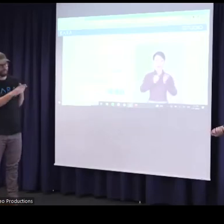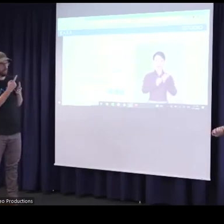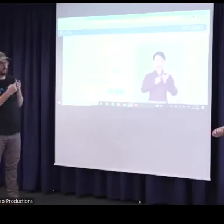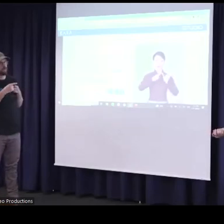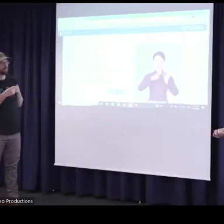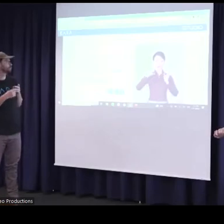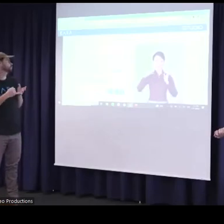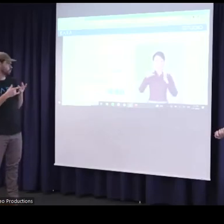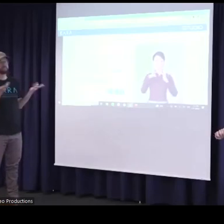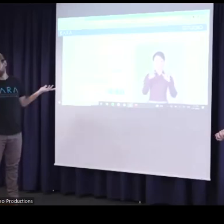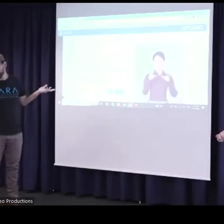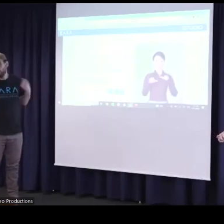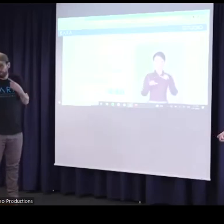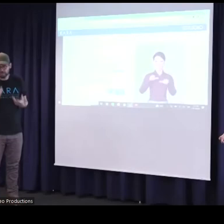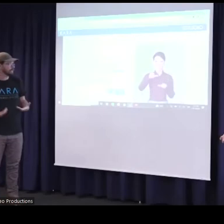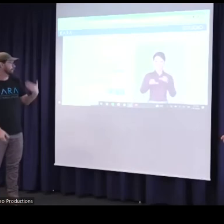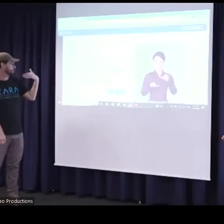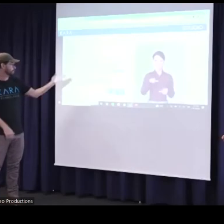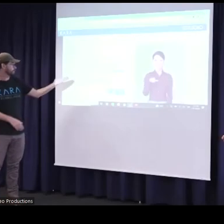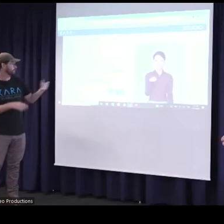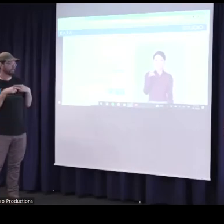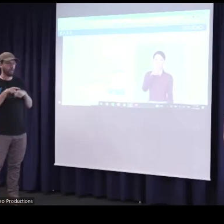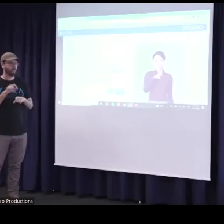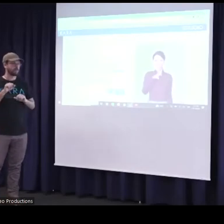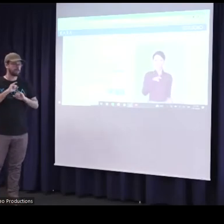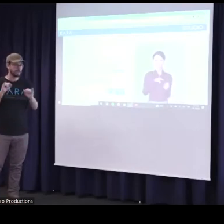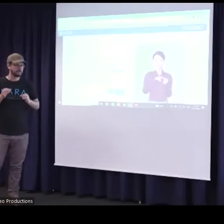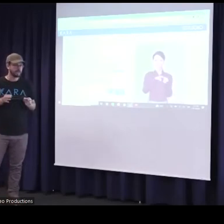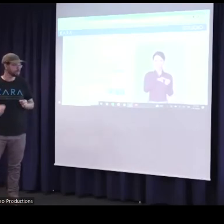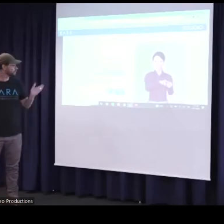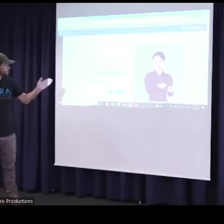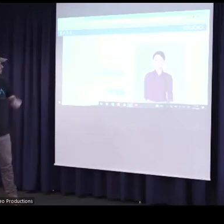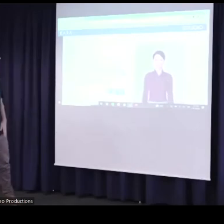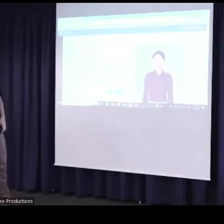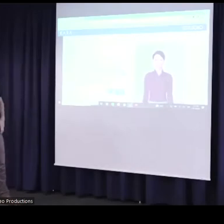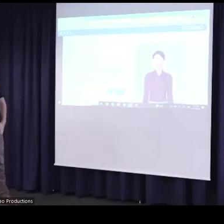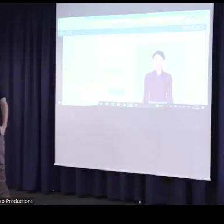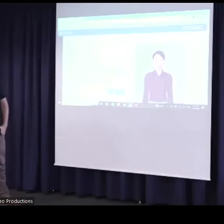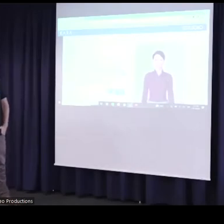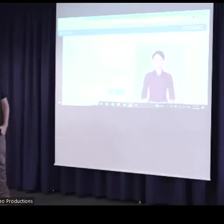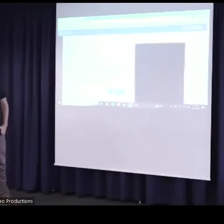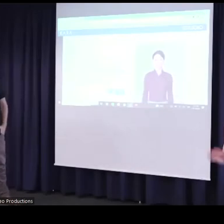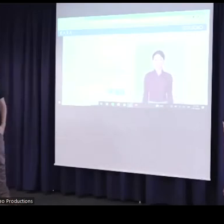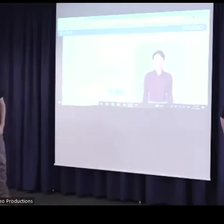And we can see here that the follow your disaster plan is the only option. So let's click on that.